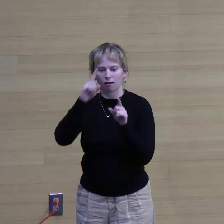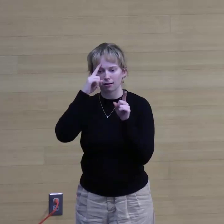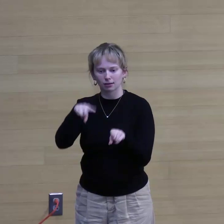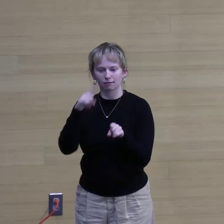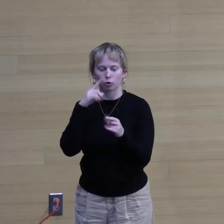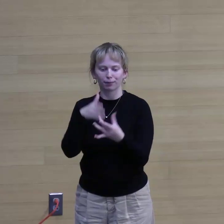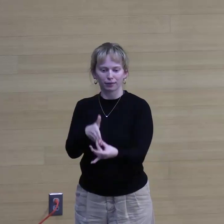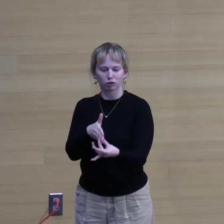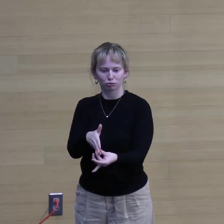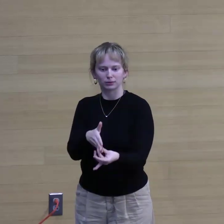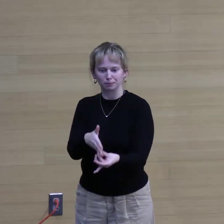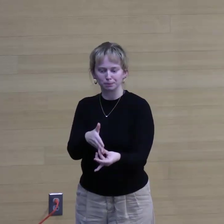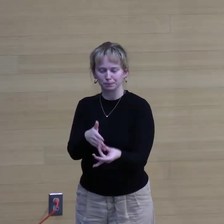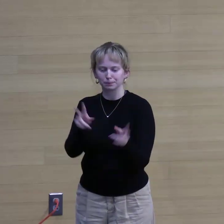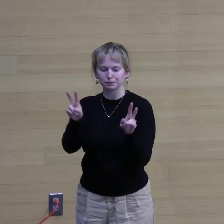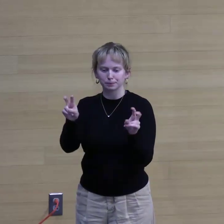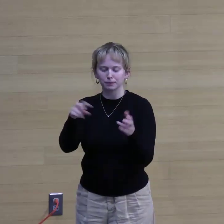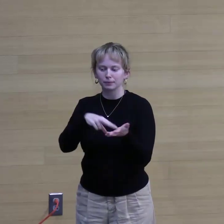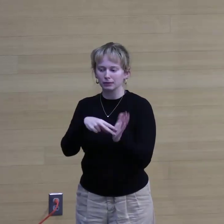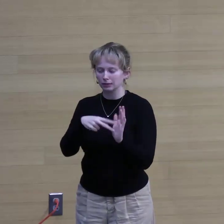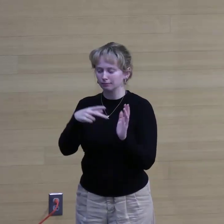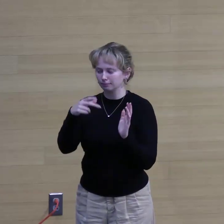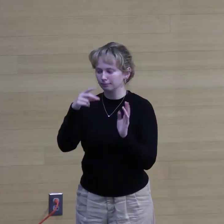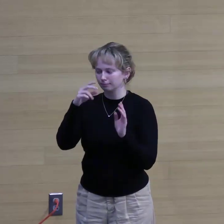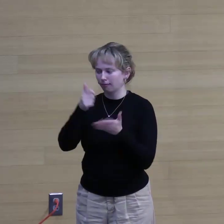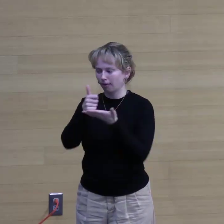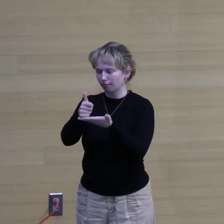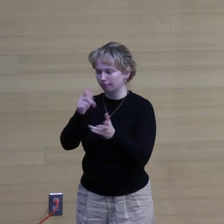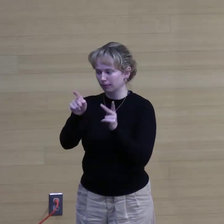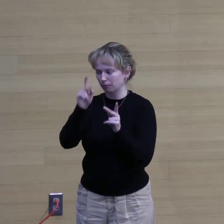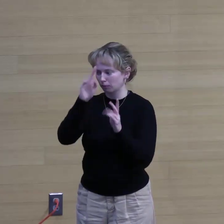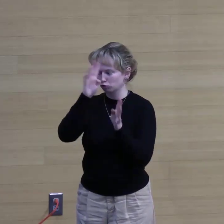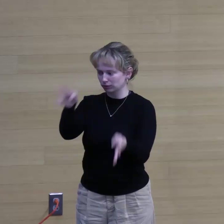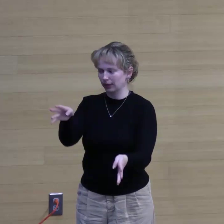Leadership. And they really help people sort of create